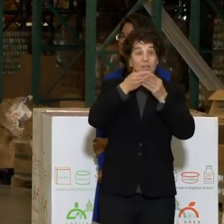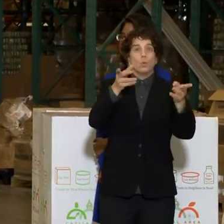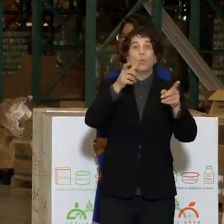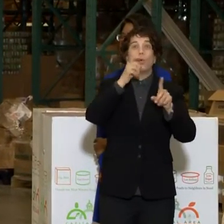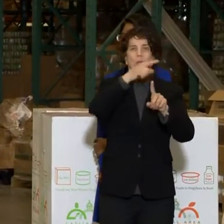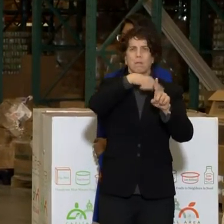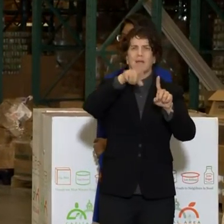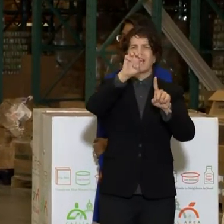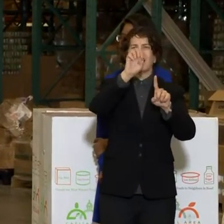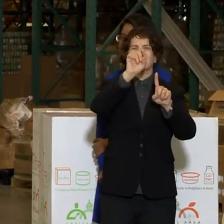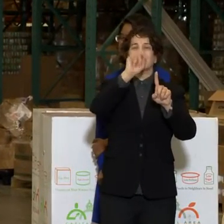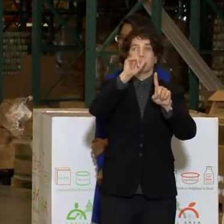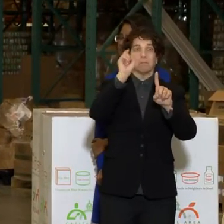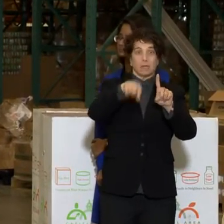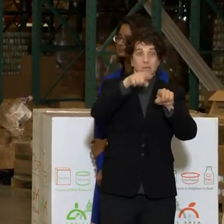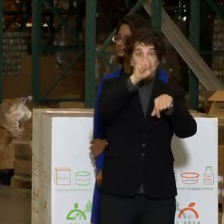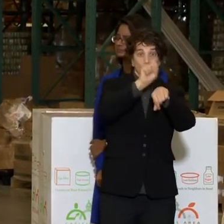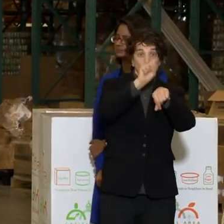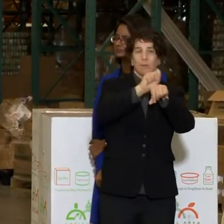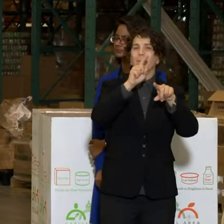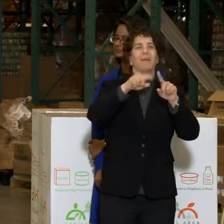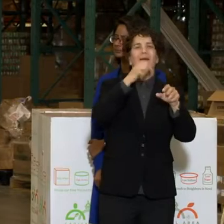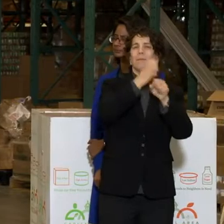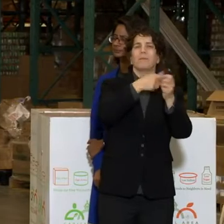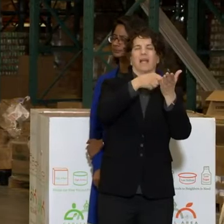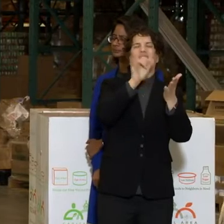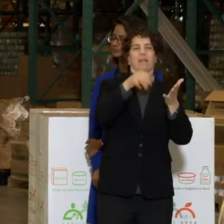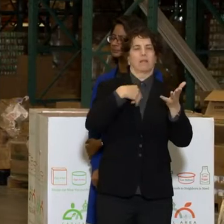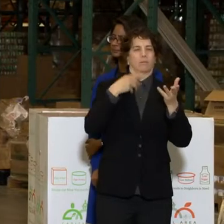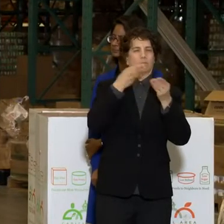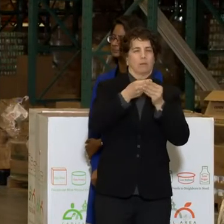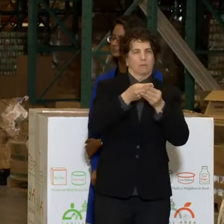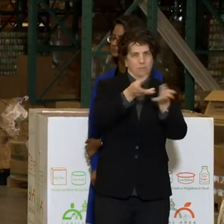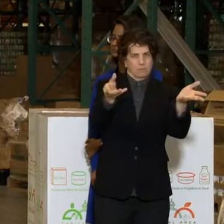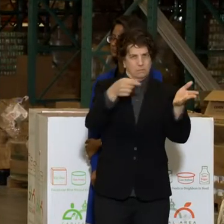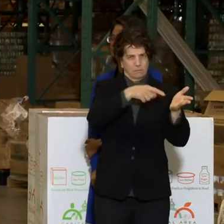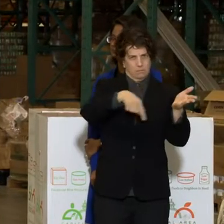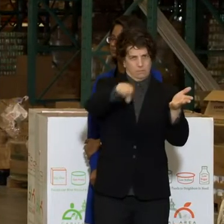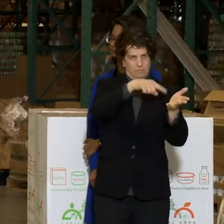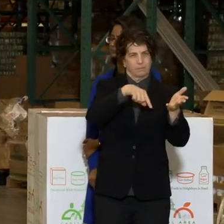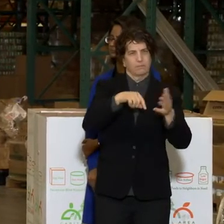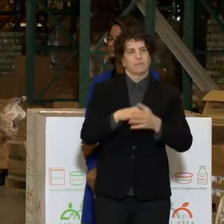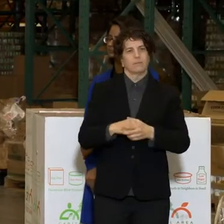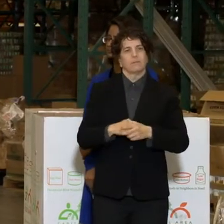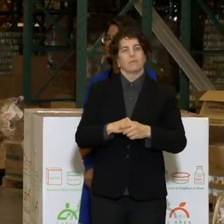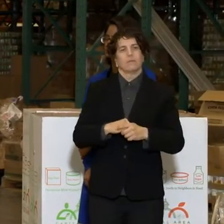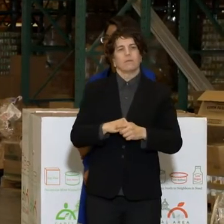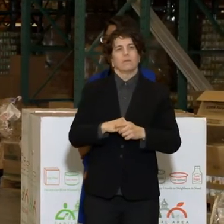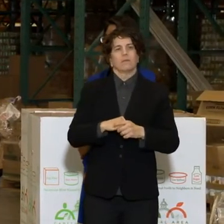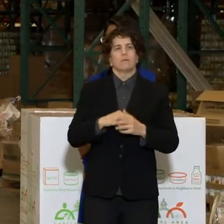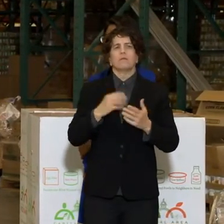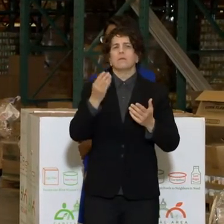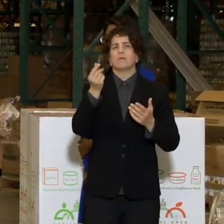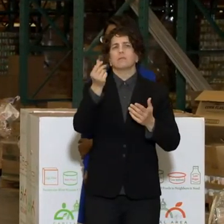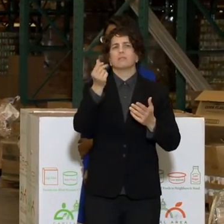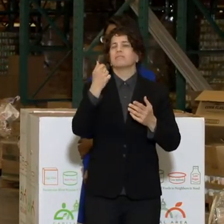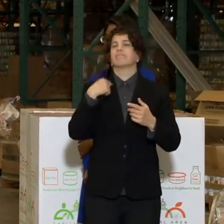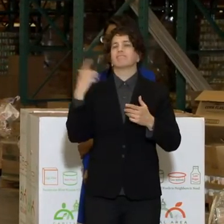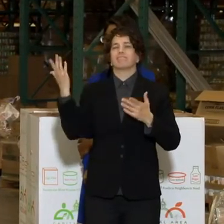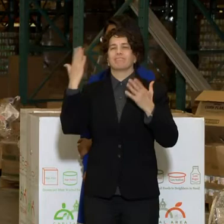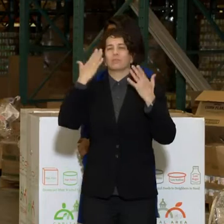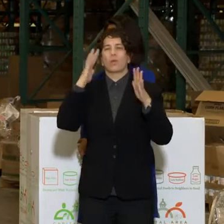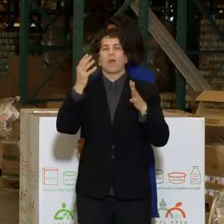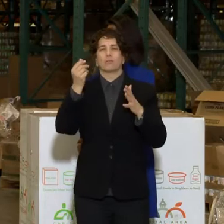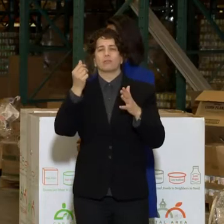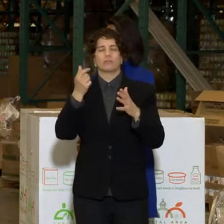Right now, we don't have an exact amount, but what we do know is that there are about